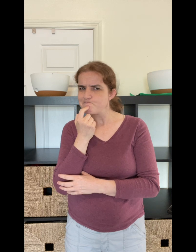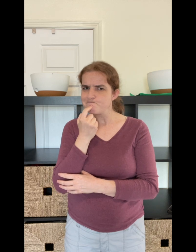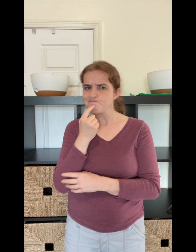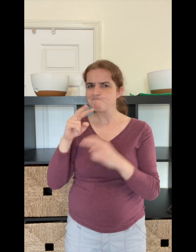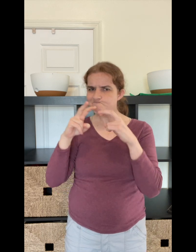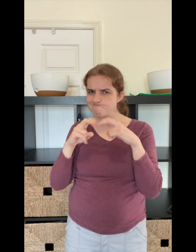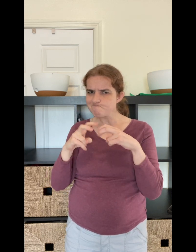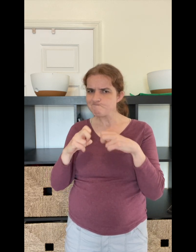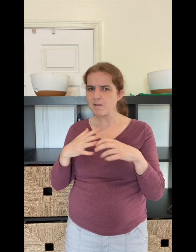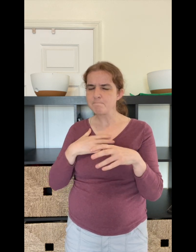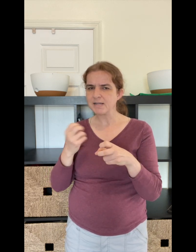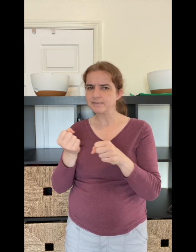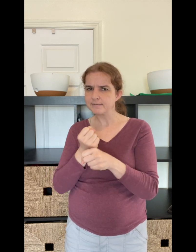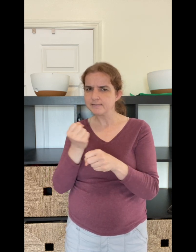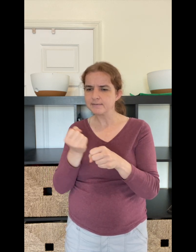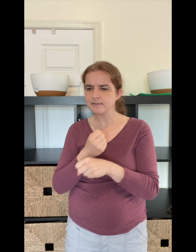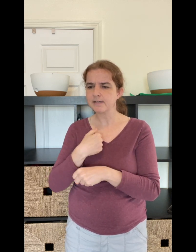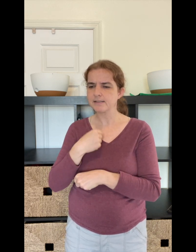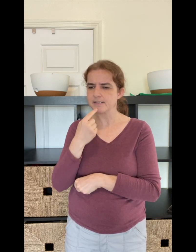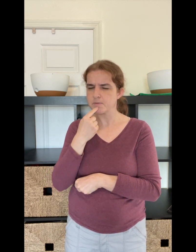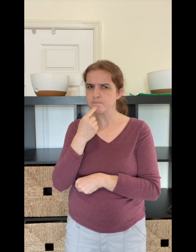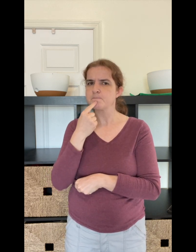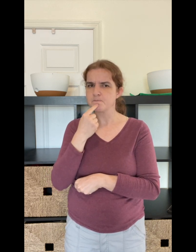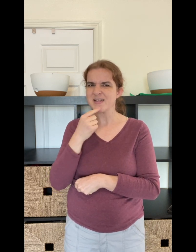going to be, let's see, let me analyze.